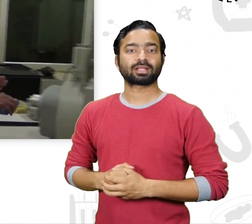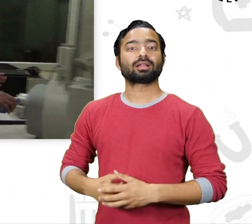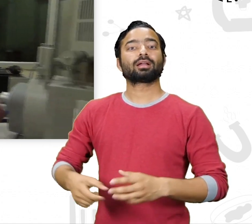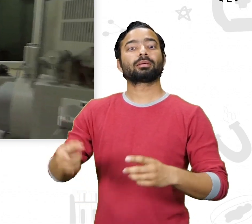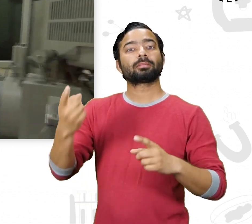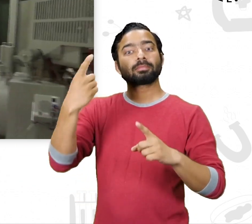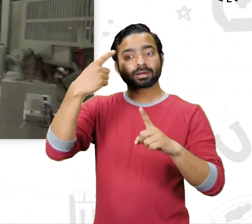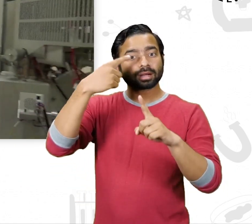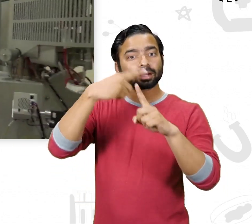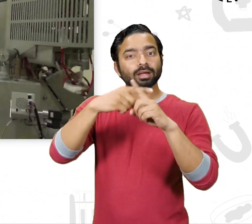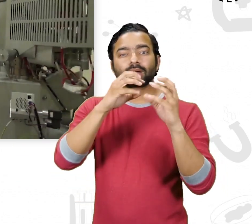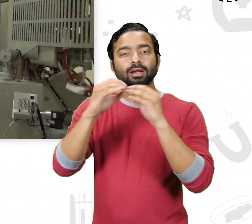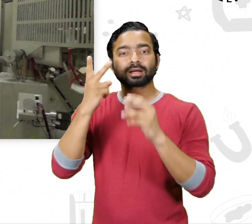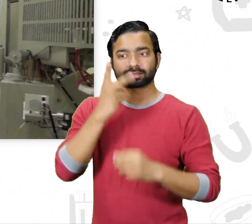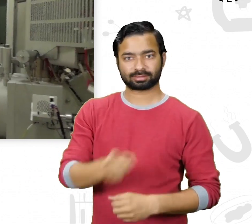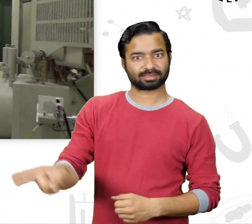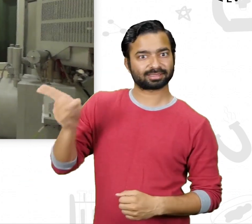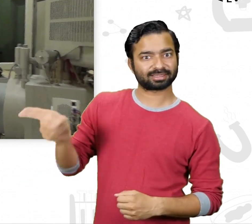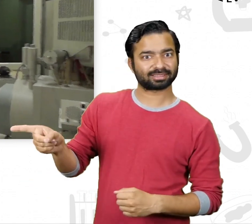here in the specimen chamber,